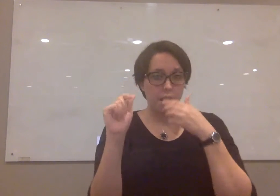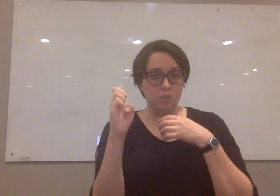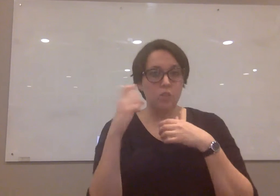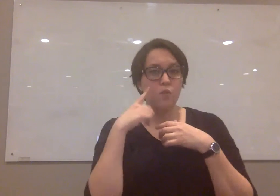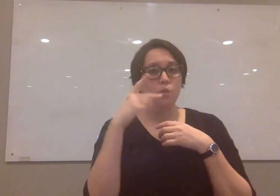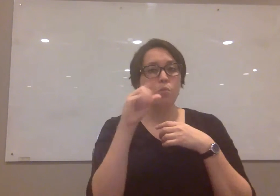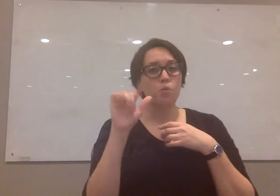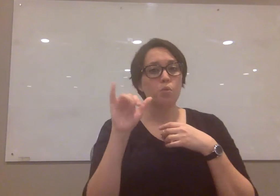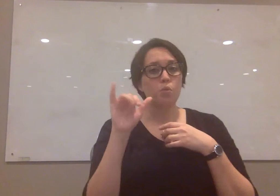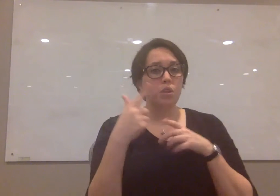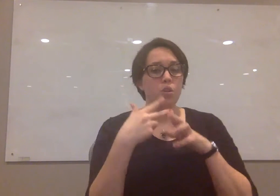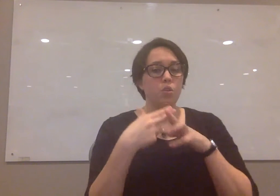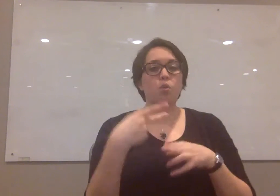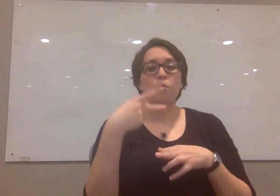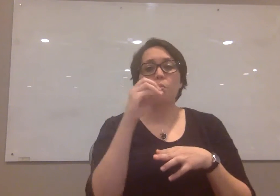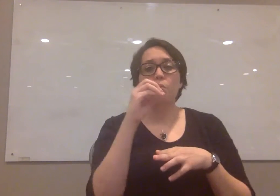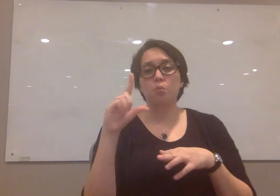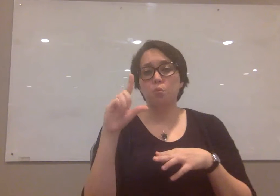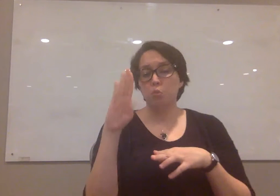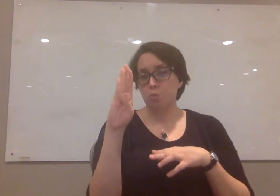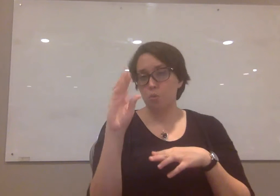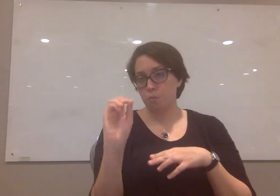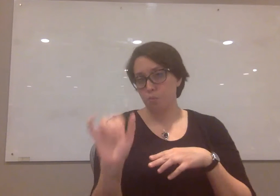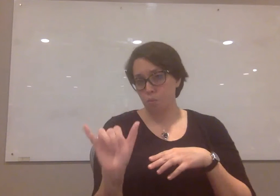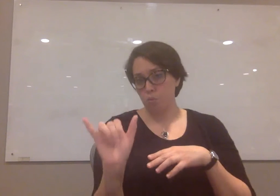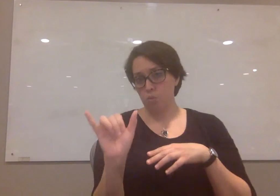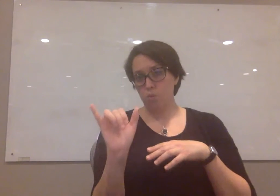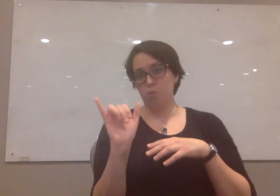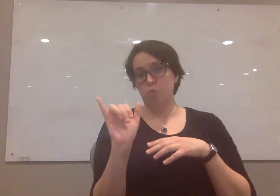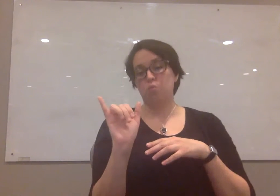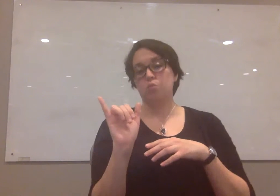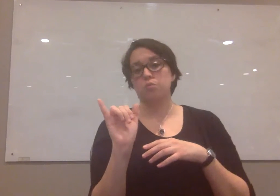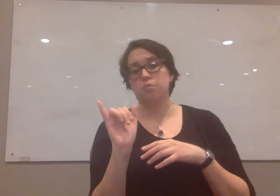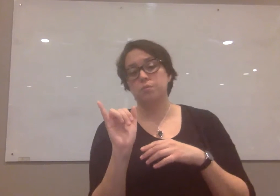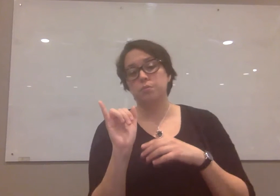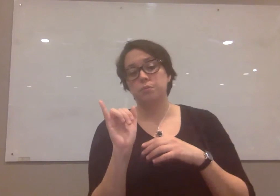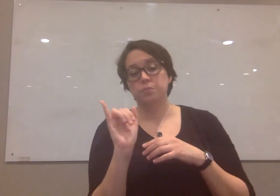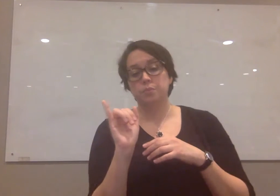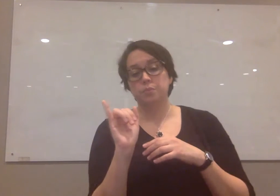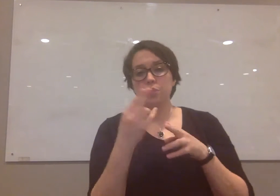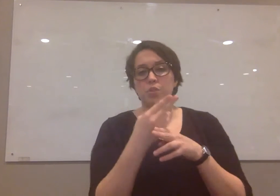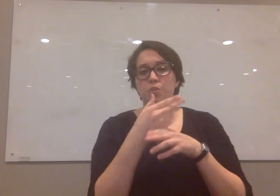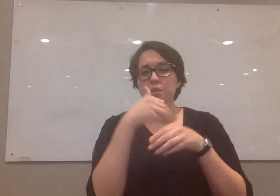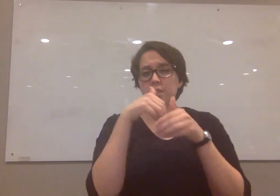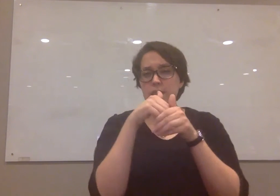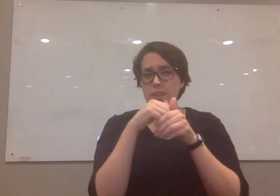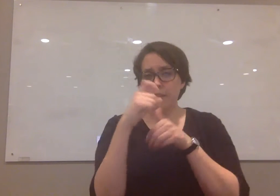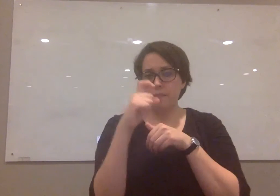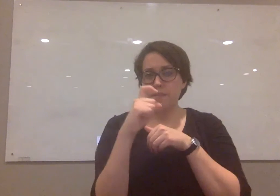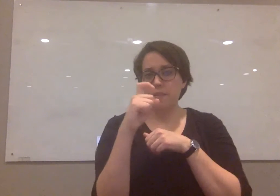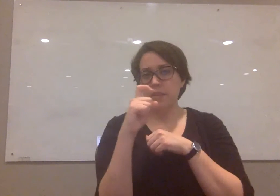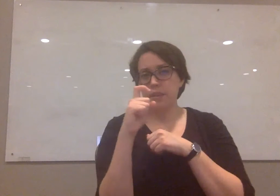Poolboy. And Poolboy is actually used inside of Phoenix for the